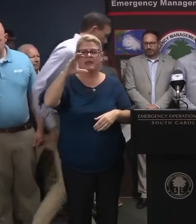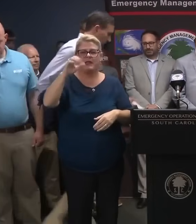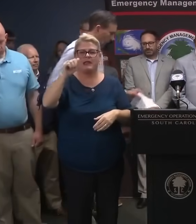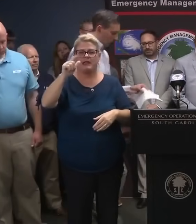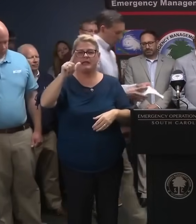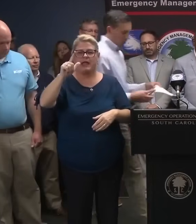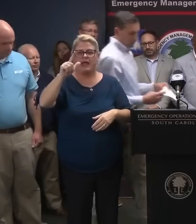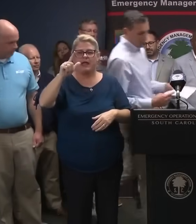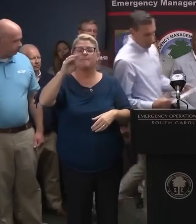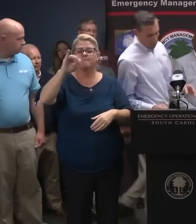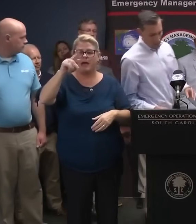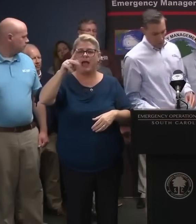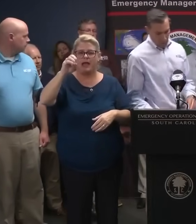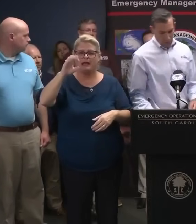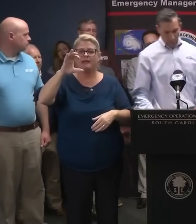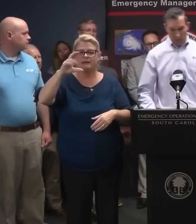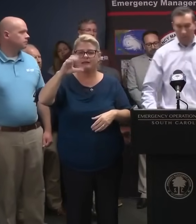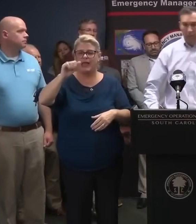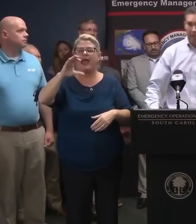Duke Energy.